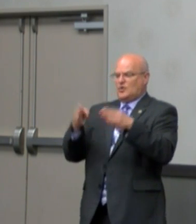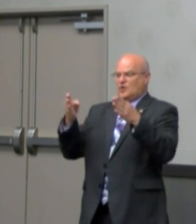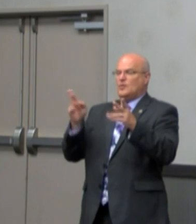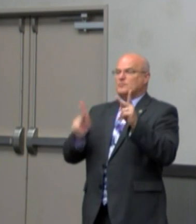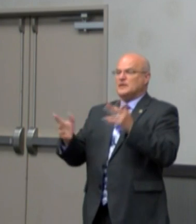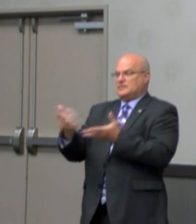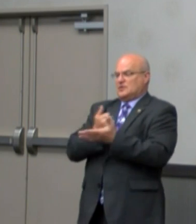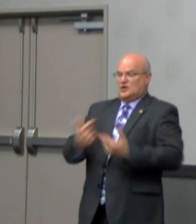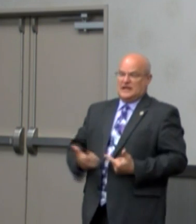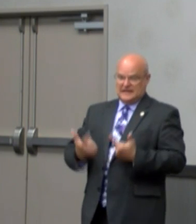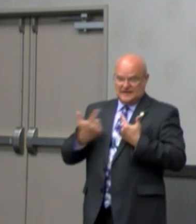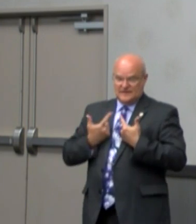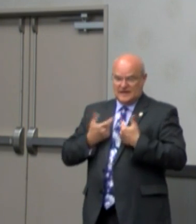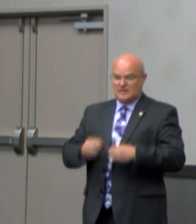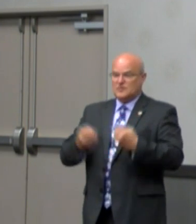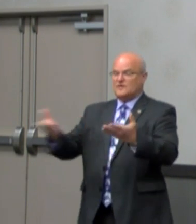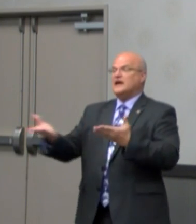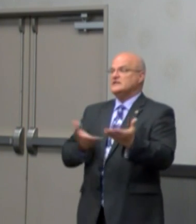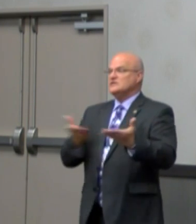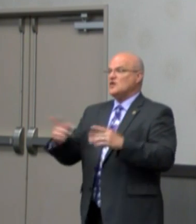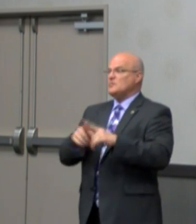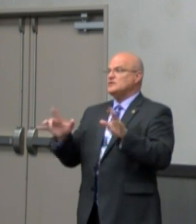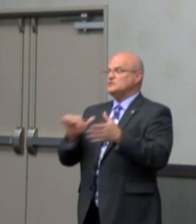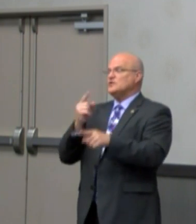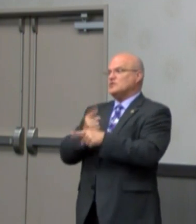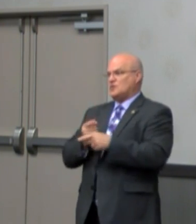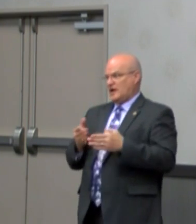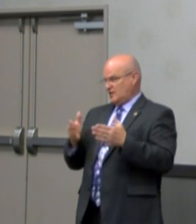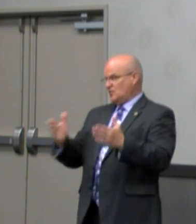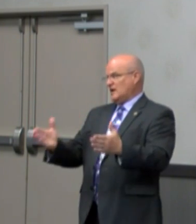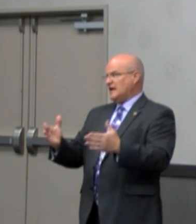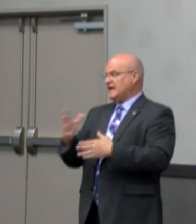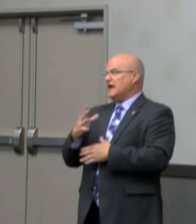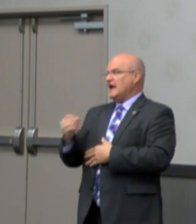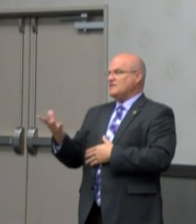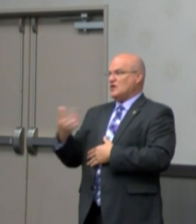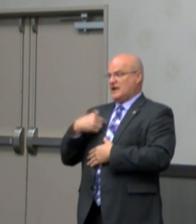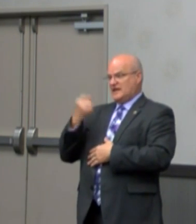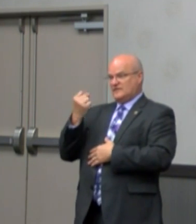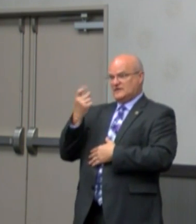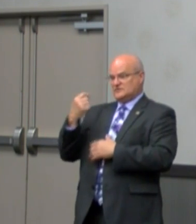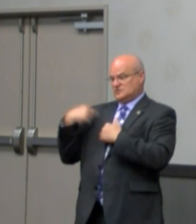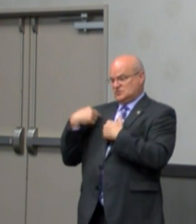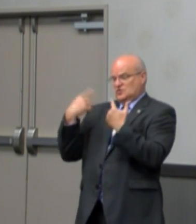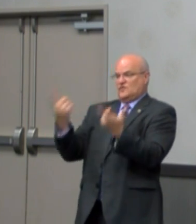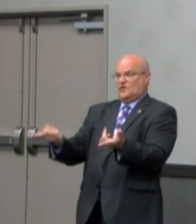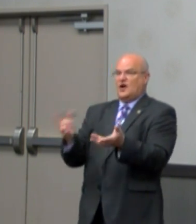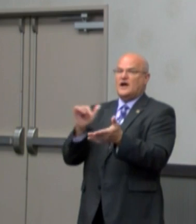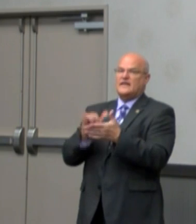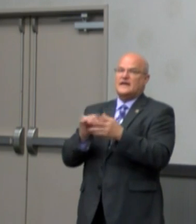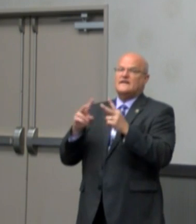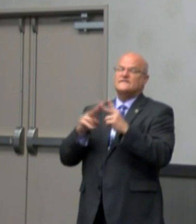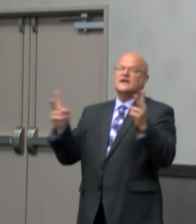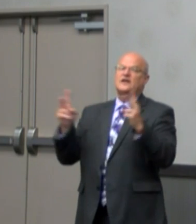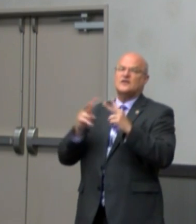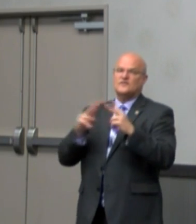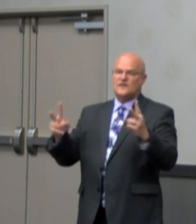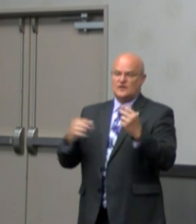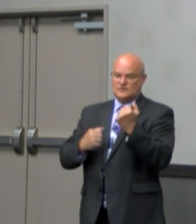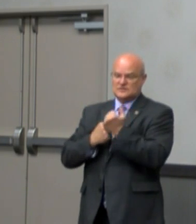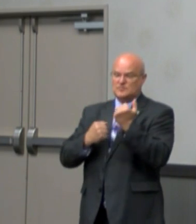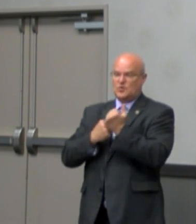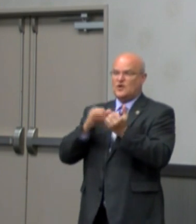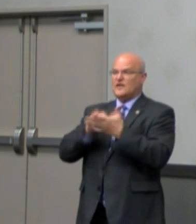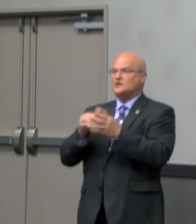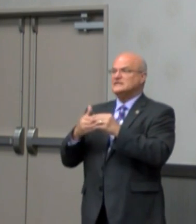make a living, provide a service, but to do it in the right way. And from what I've seen thus far is that they're very, very supportive